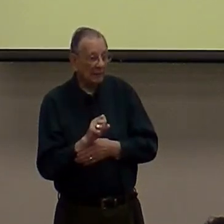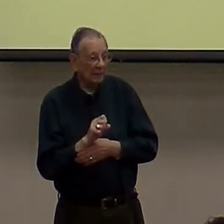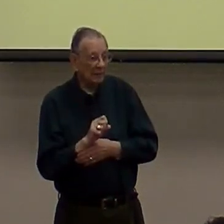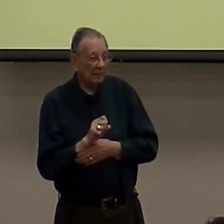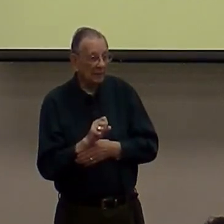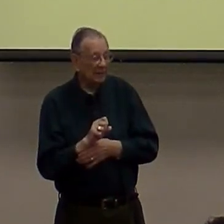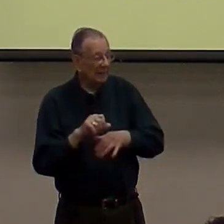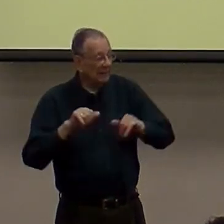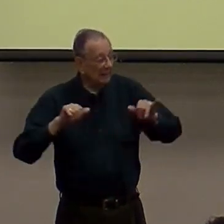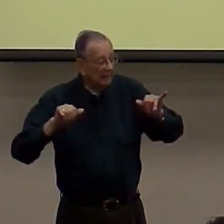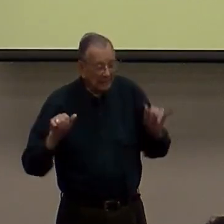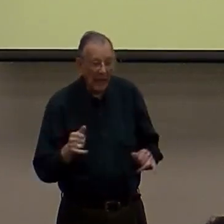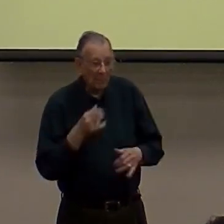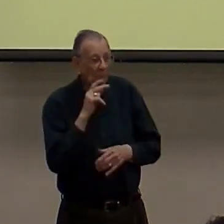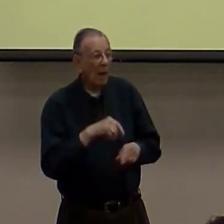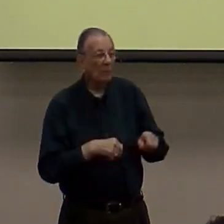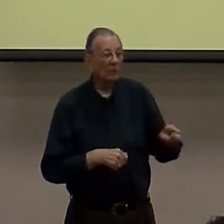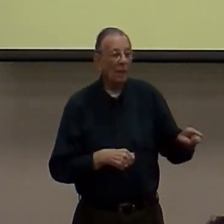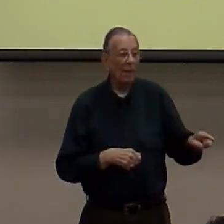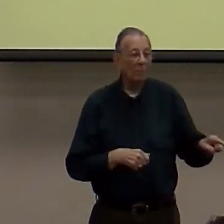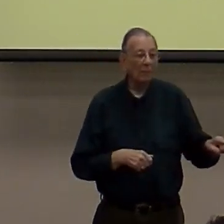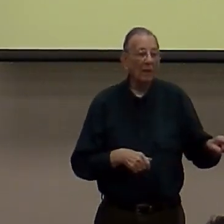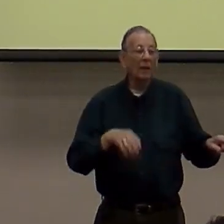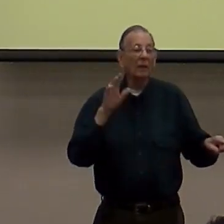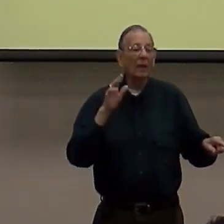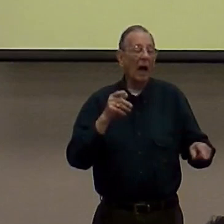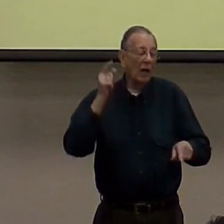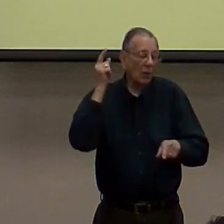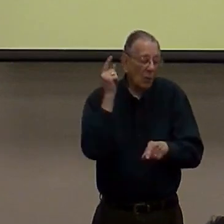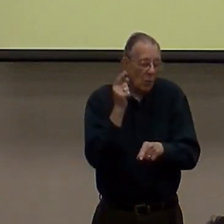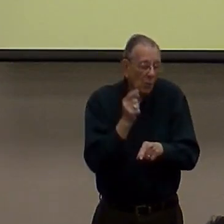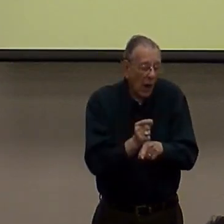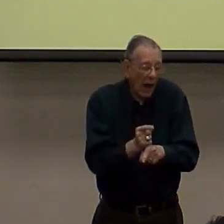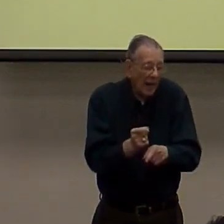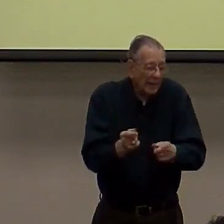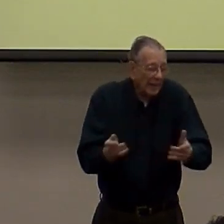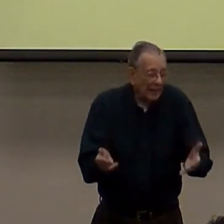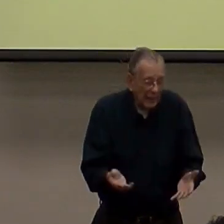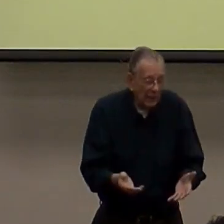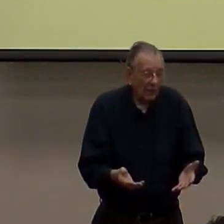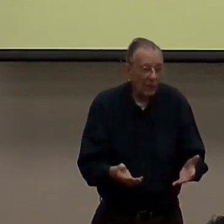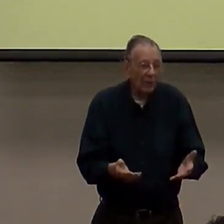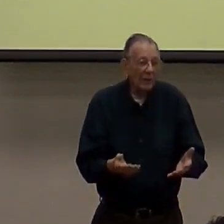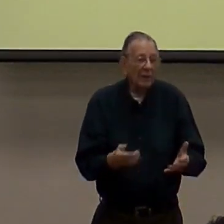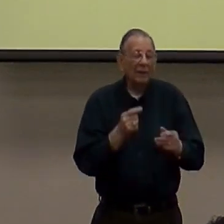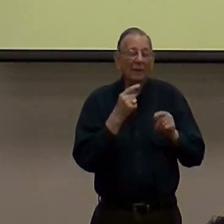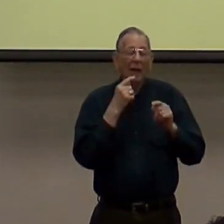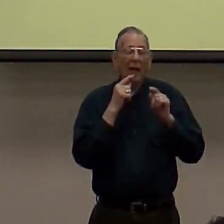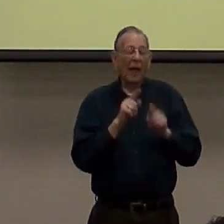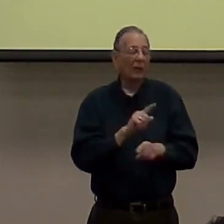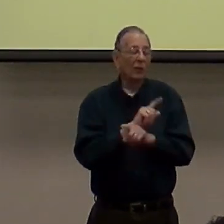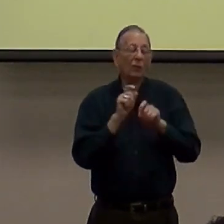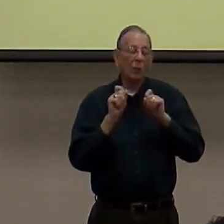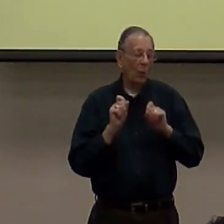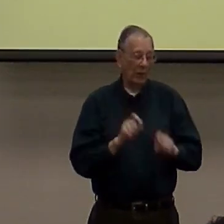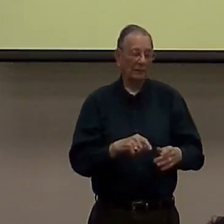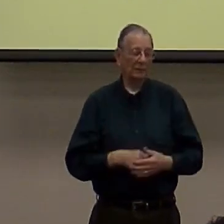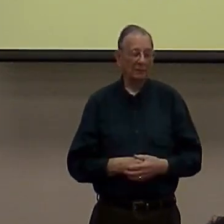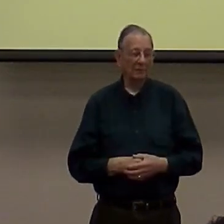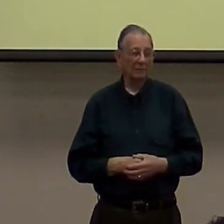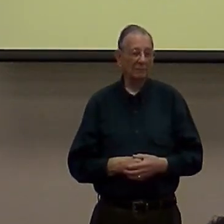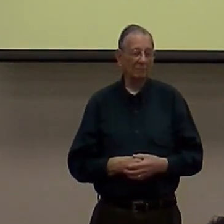the same as the promise to them. God is right here. He has answered the question